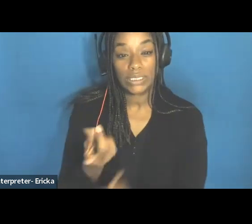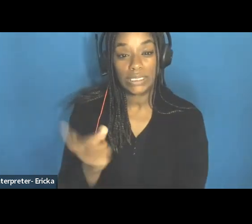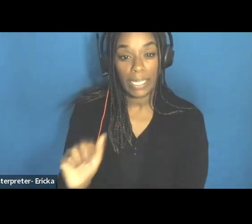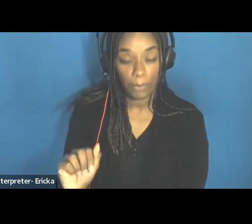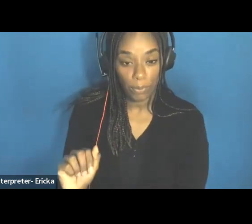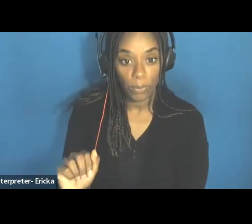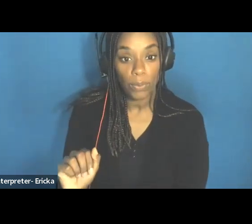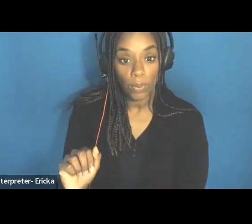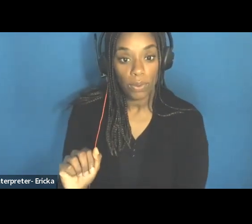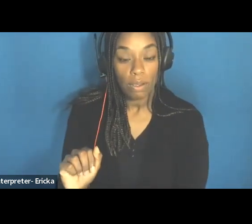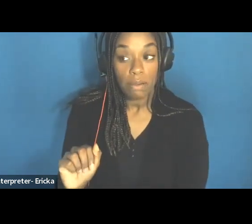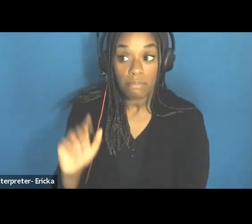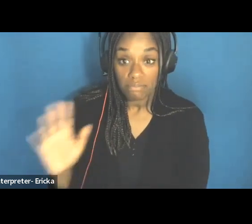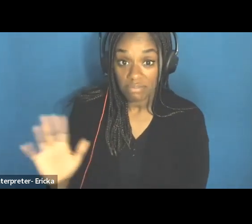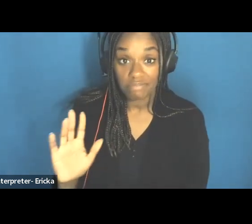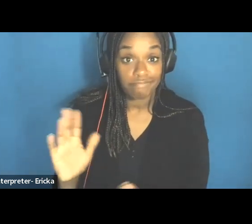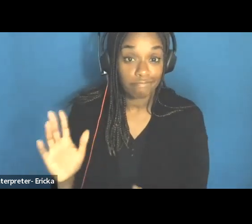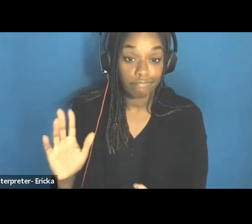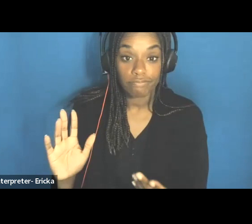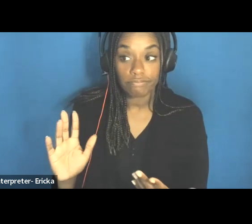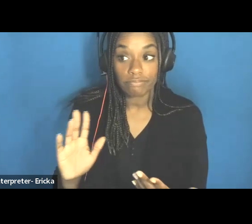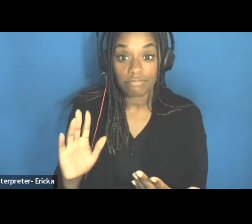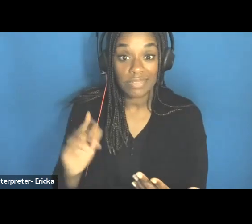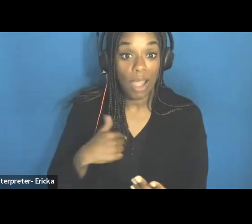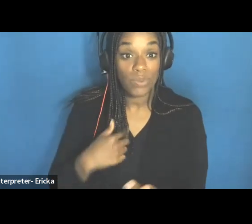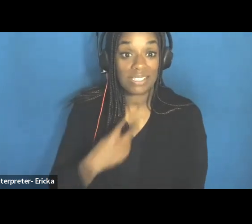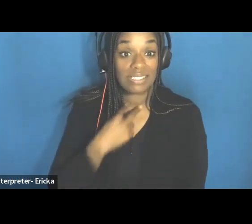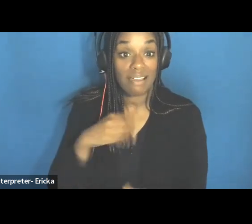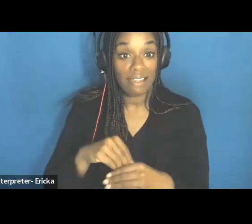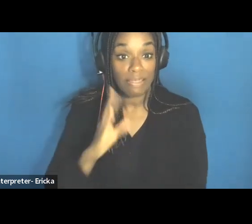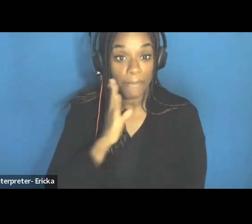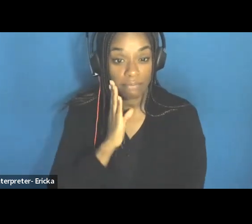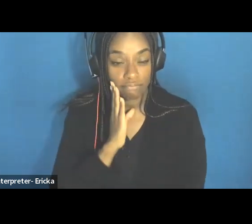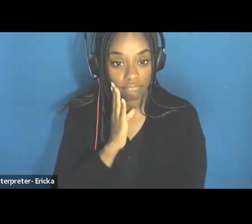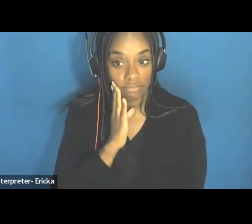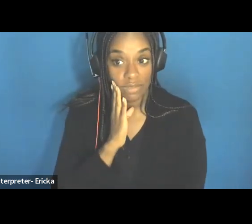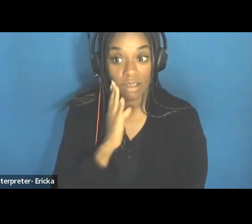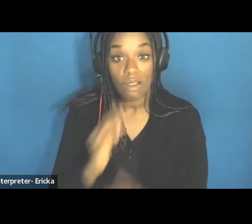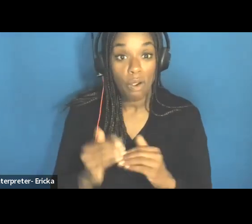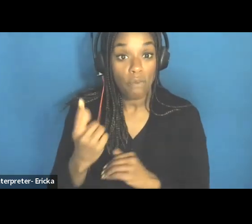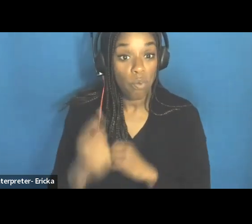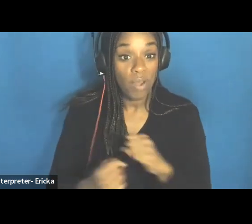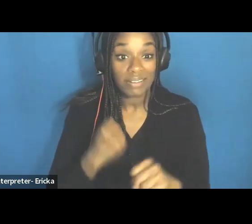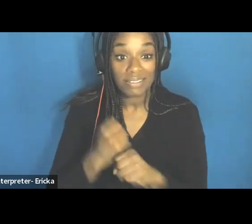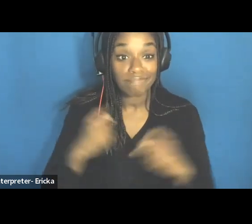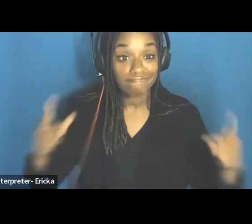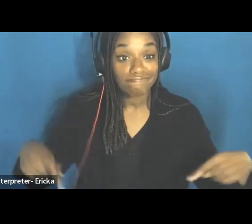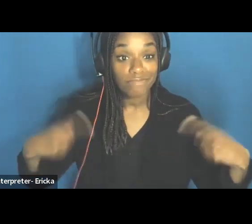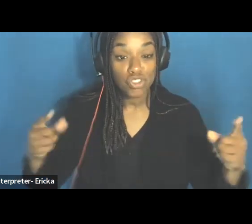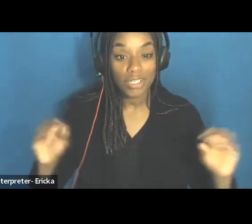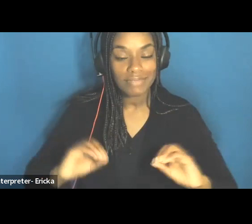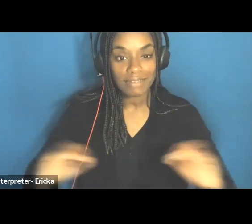purposes, bedridden, because for over a year I did not have a wheelchair after my injury. Mind